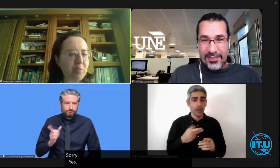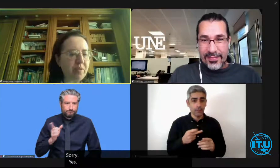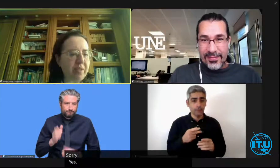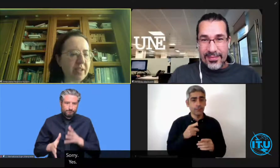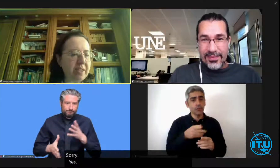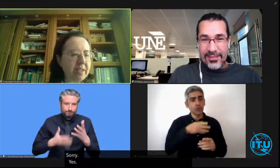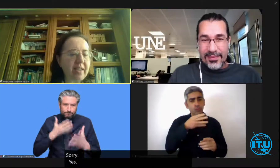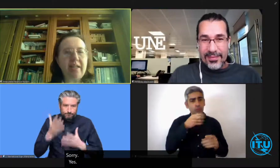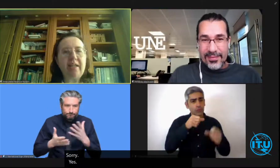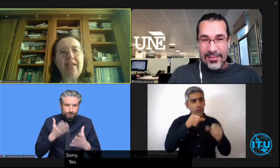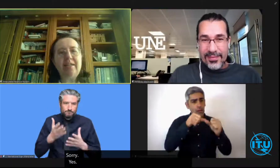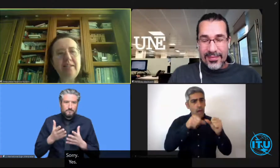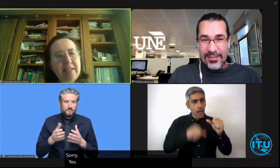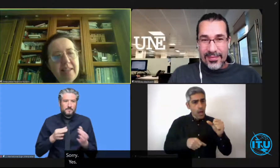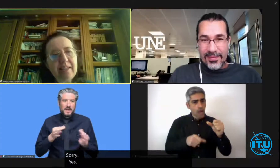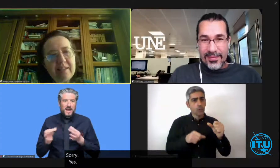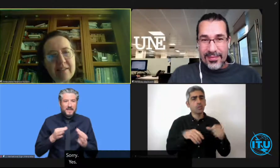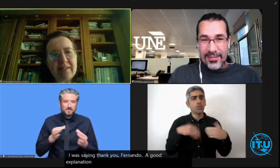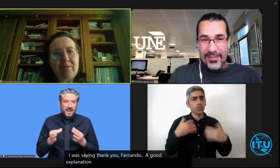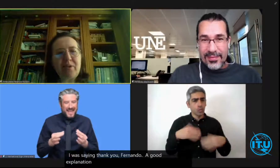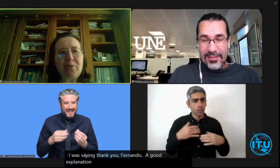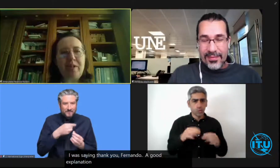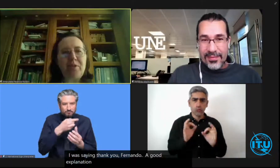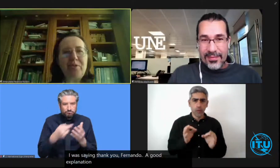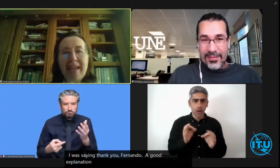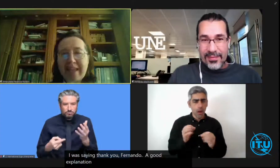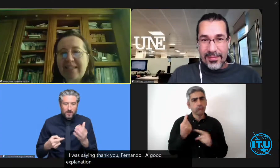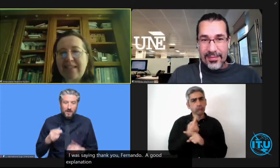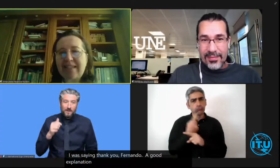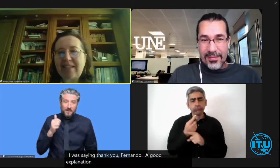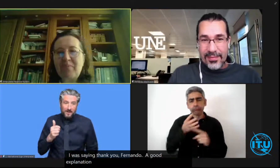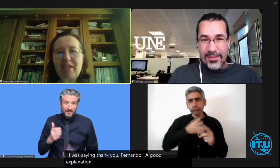in fact, you provide us the link, very good